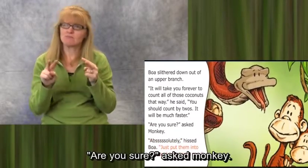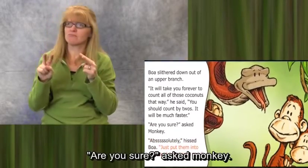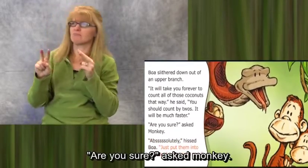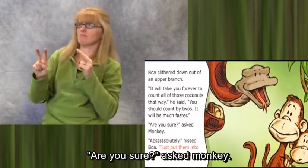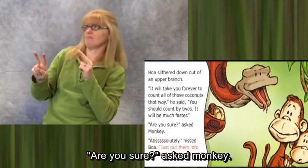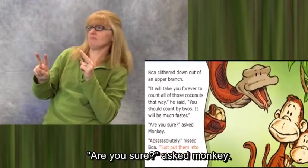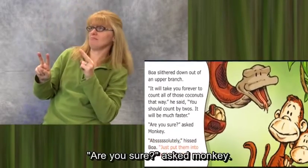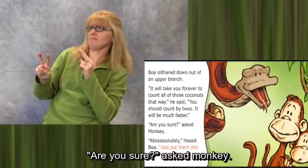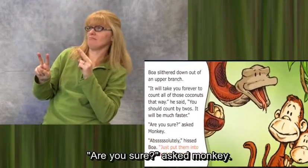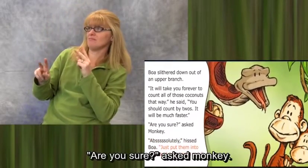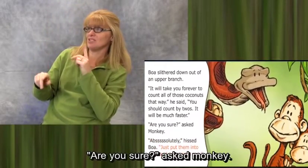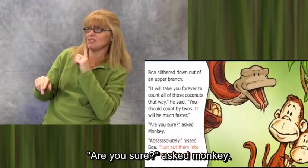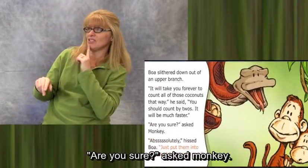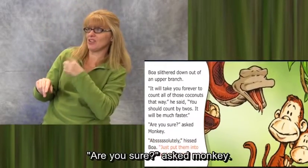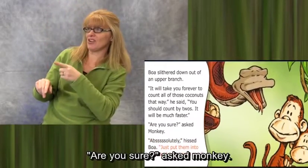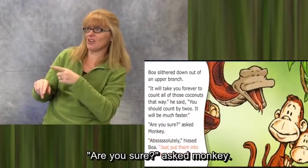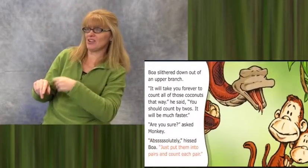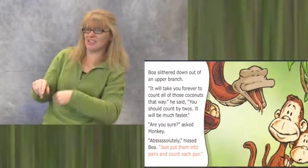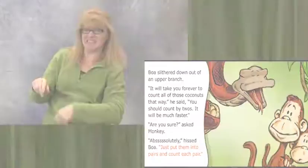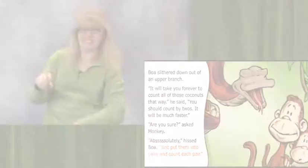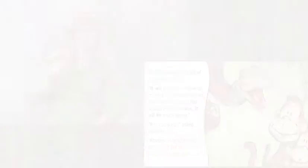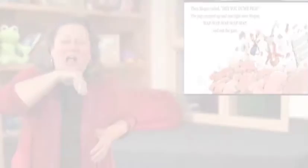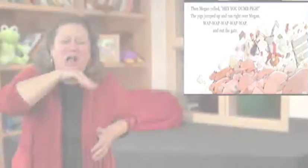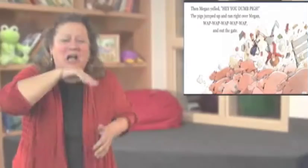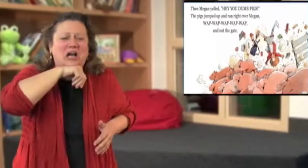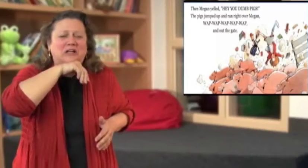Are you sure? Asked Monkey.